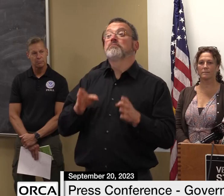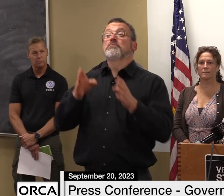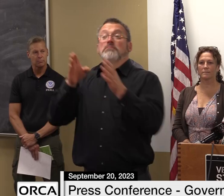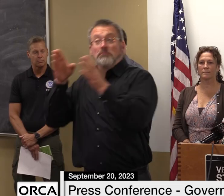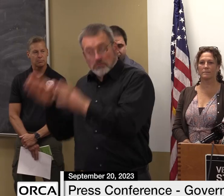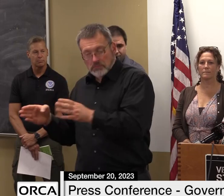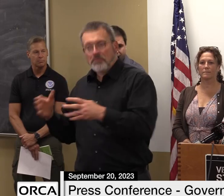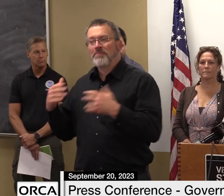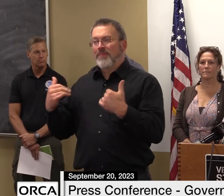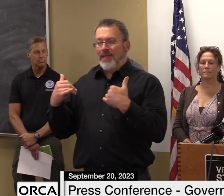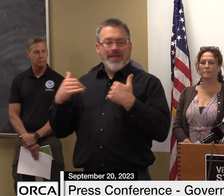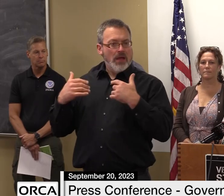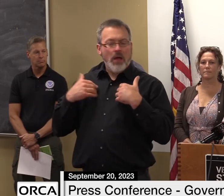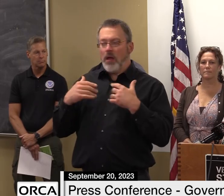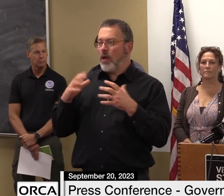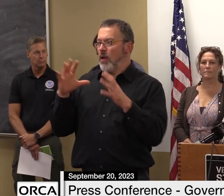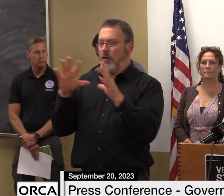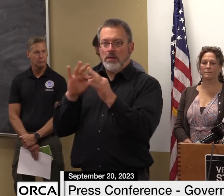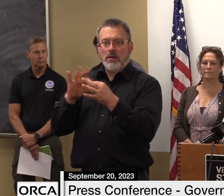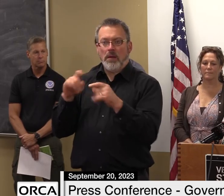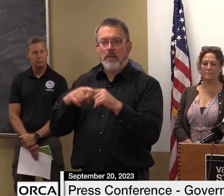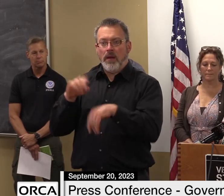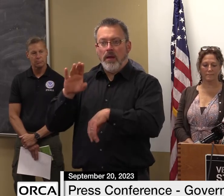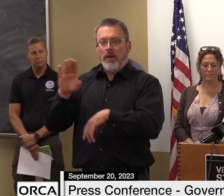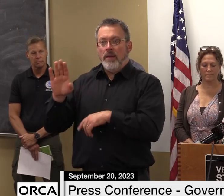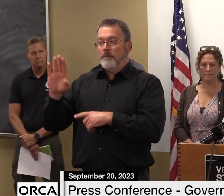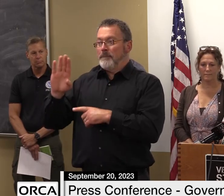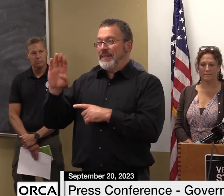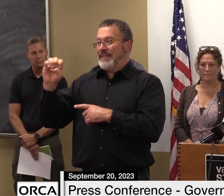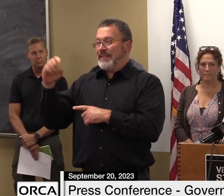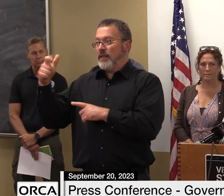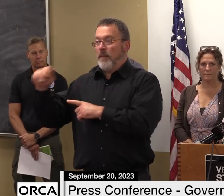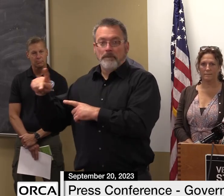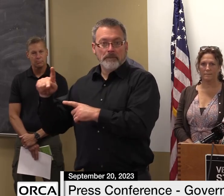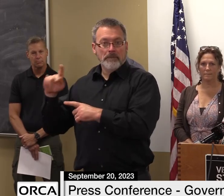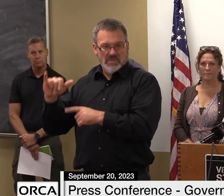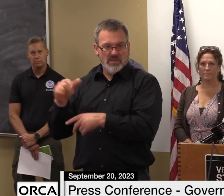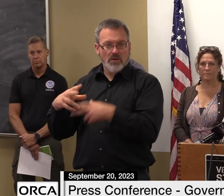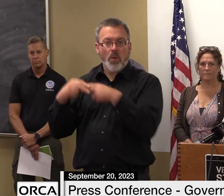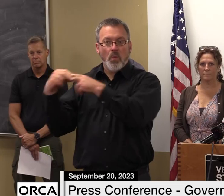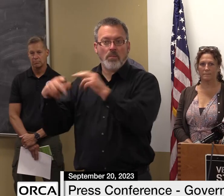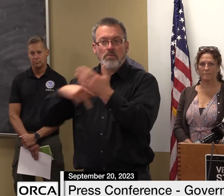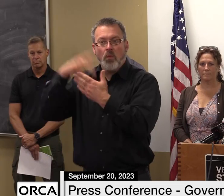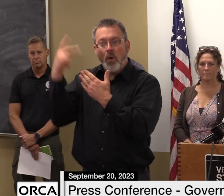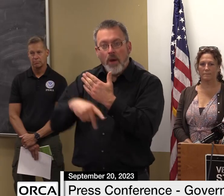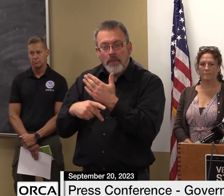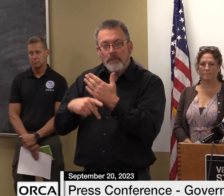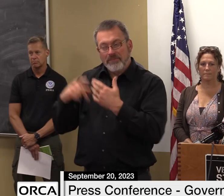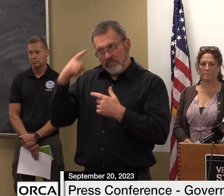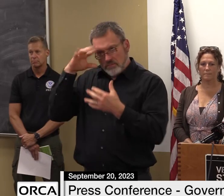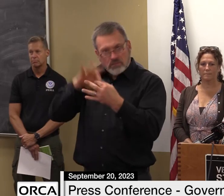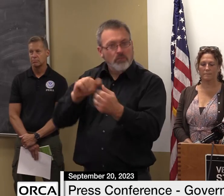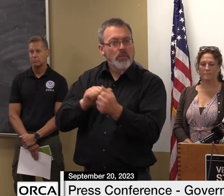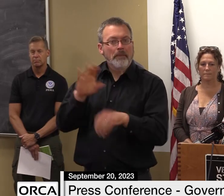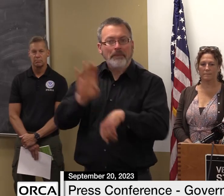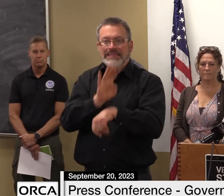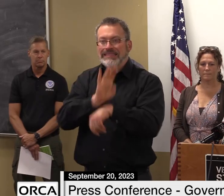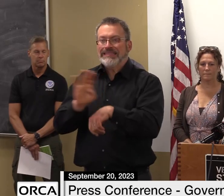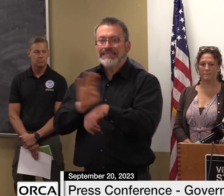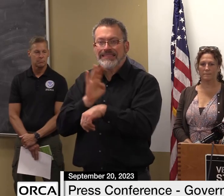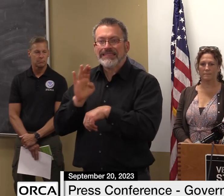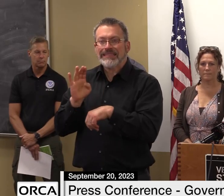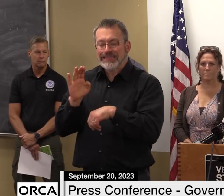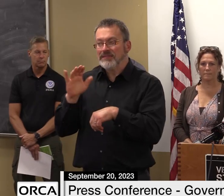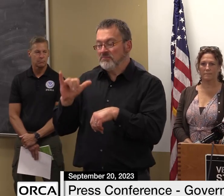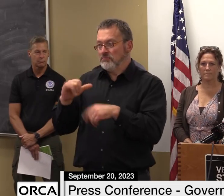BGAP, to get more funding to businesses, landlords, and nonprofits who were impacted by this summer's flood. We'll